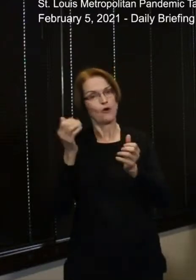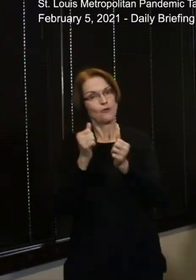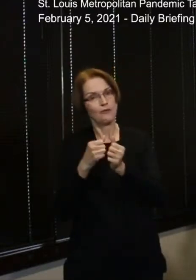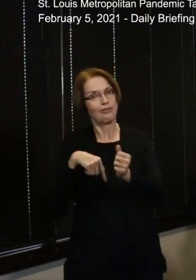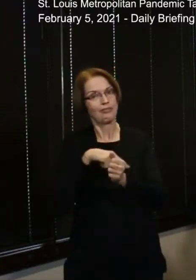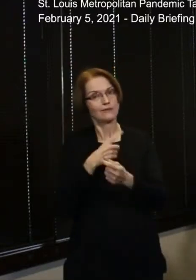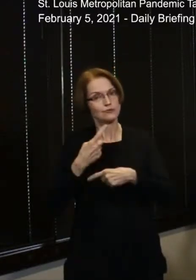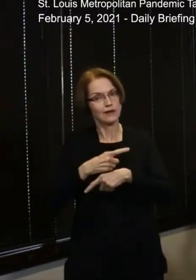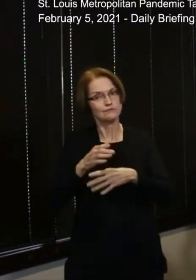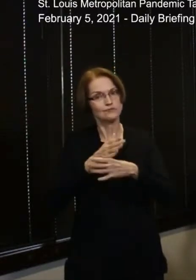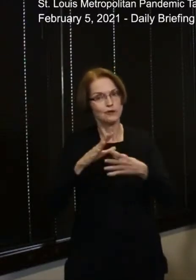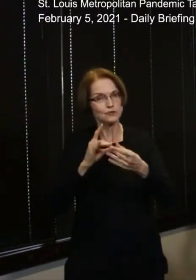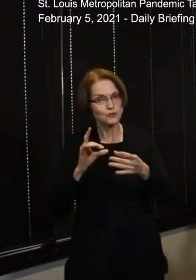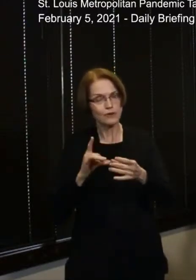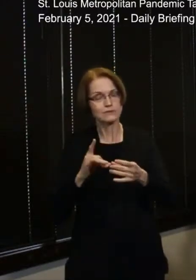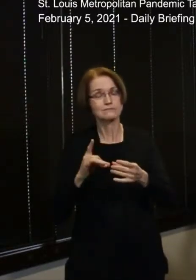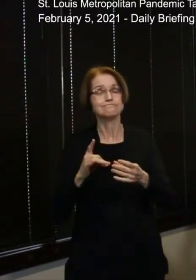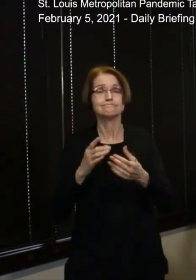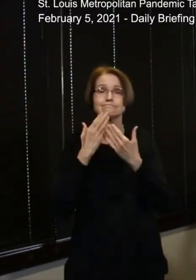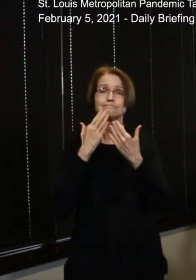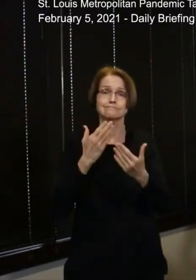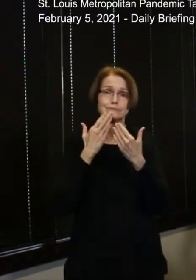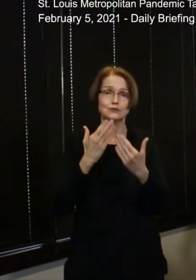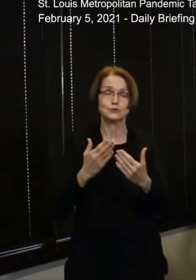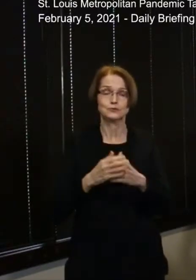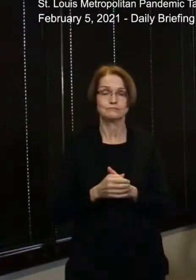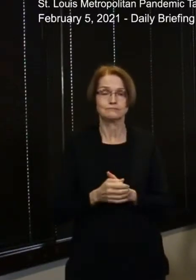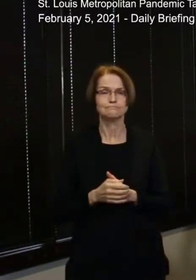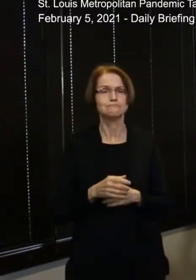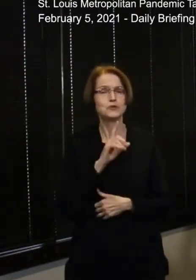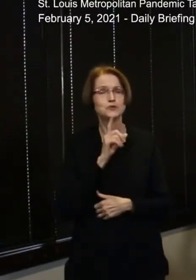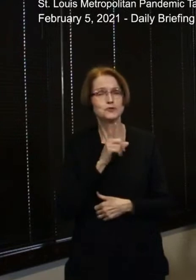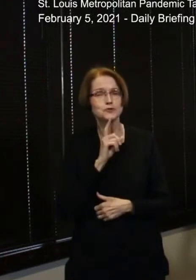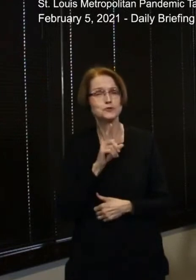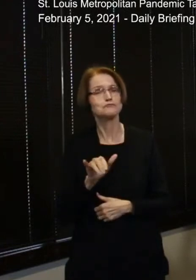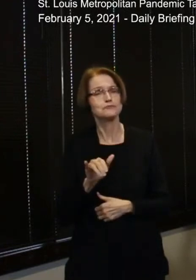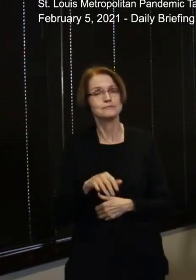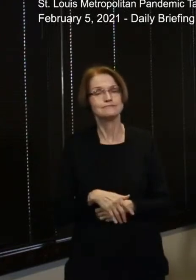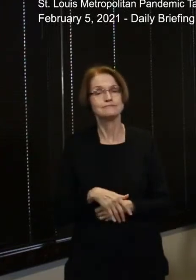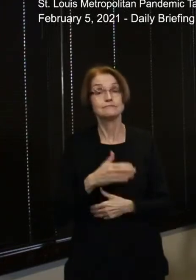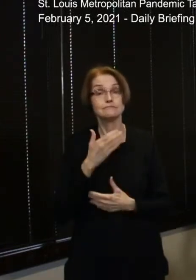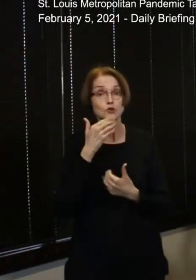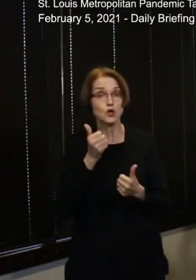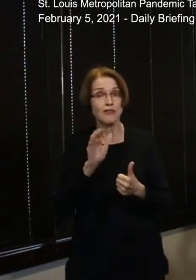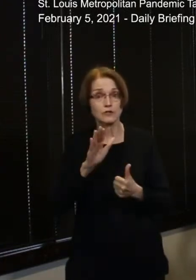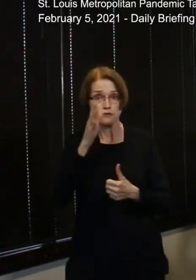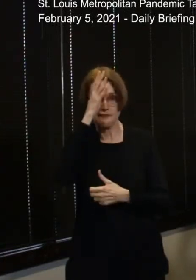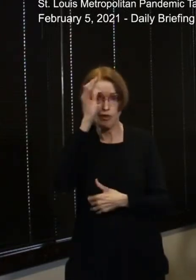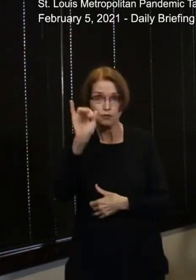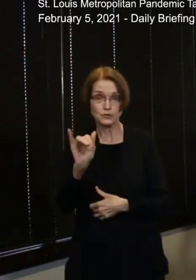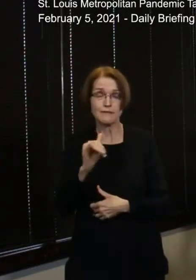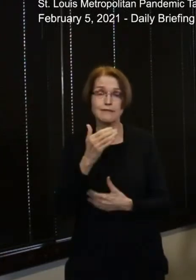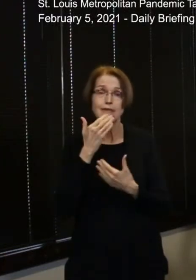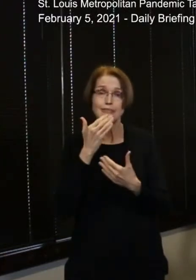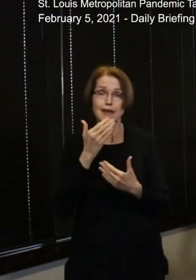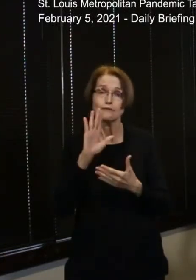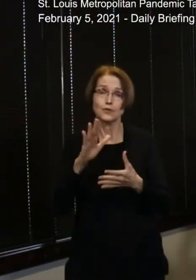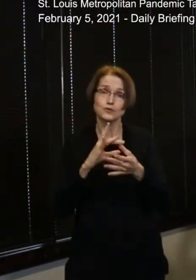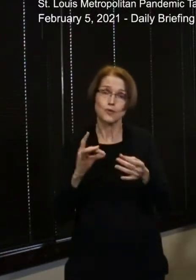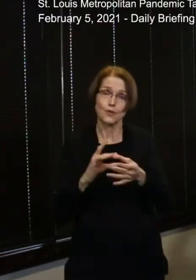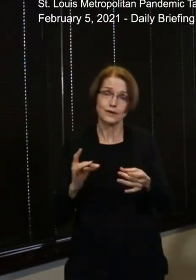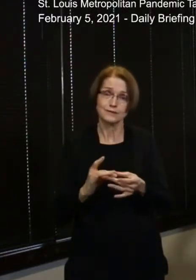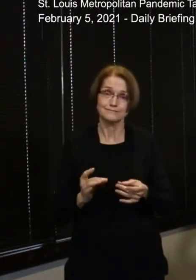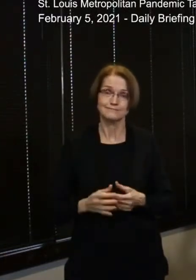your story. I really appreciate it. Sure. And good luck to your father as well. Thank you for that story.